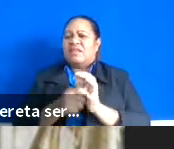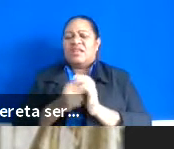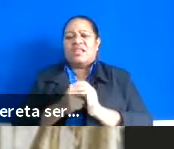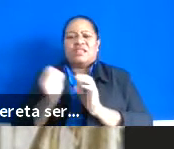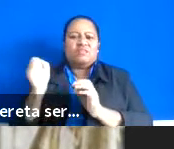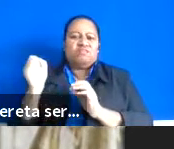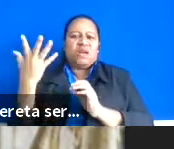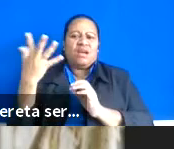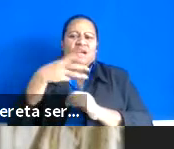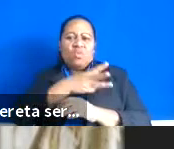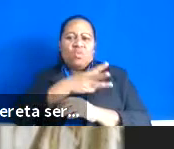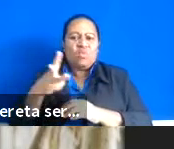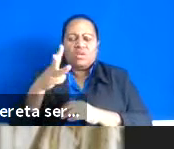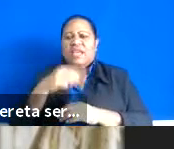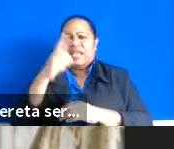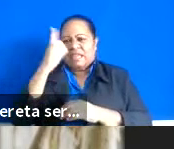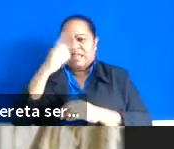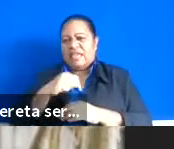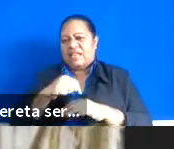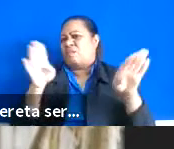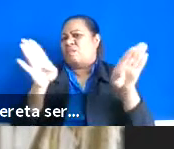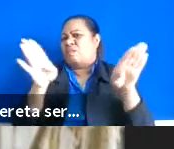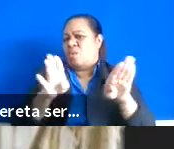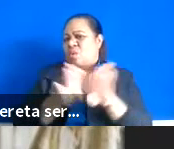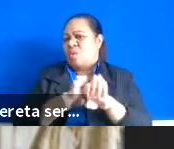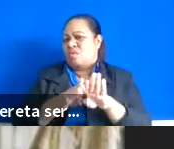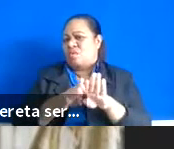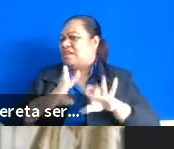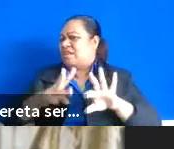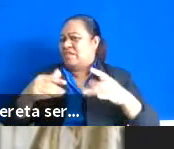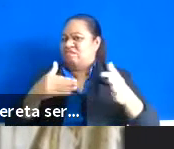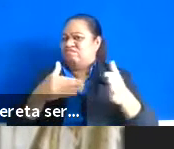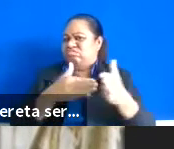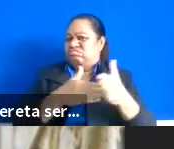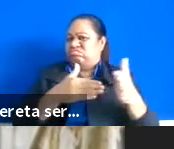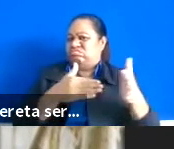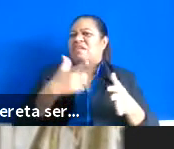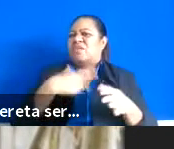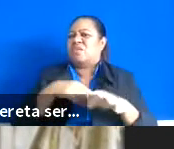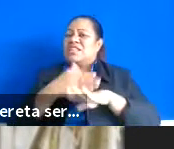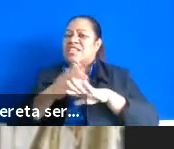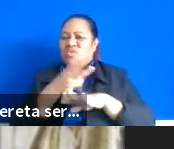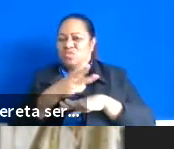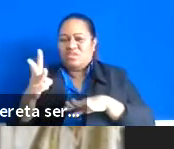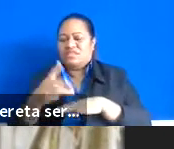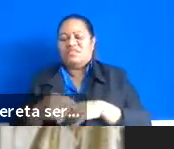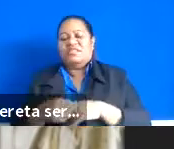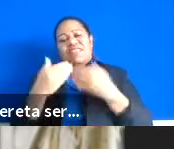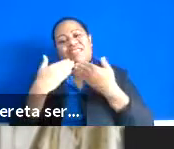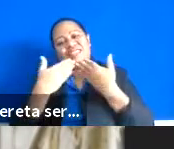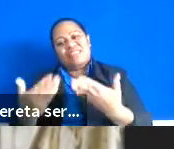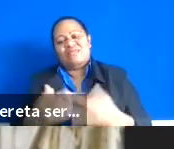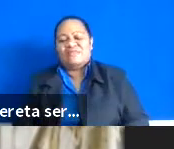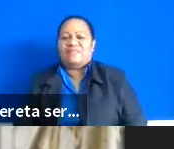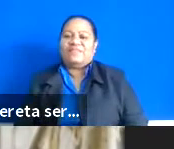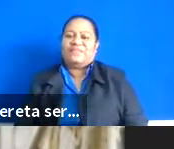as blockages and we can't do the work that we want to do effectively. Thank you. Thank